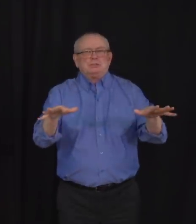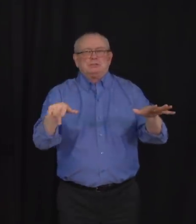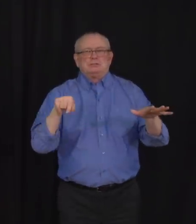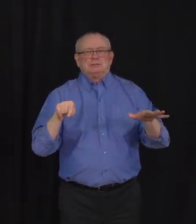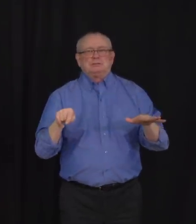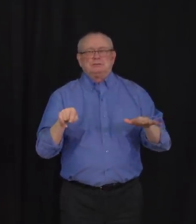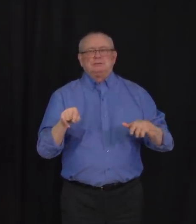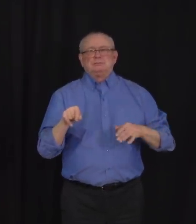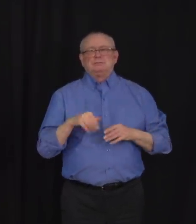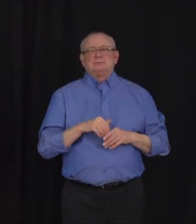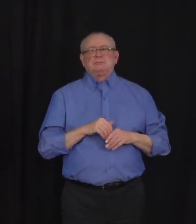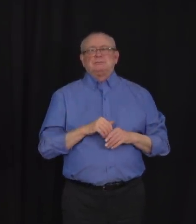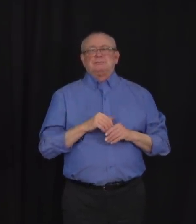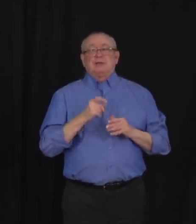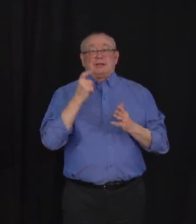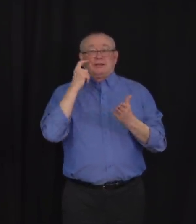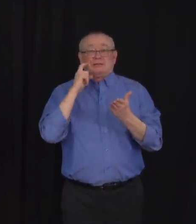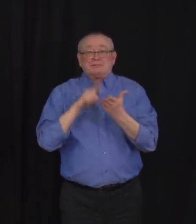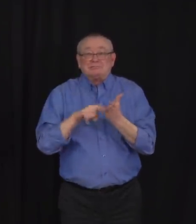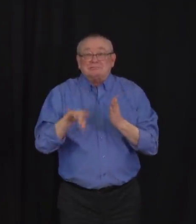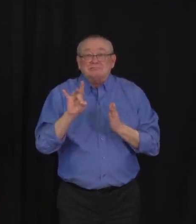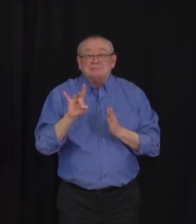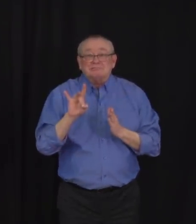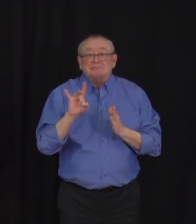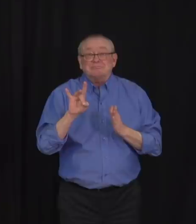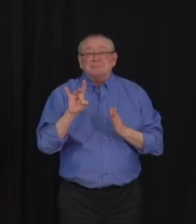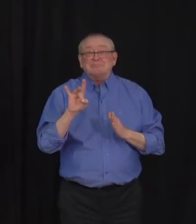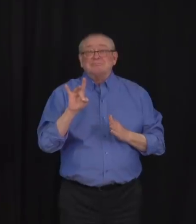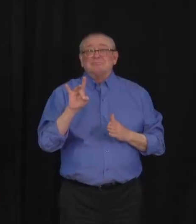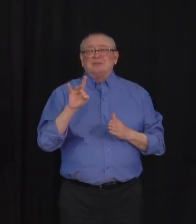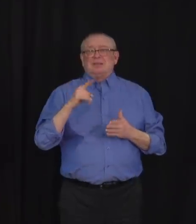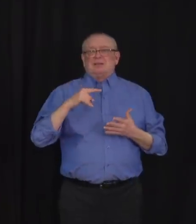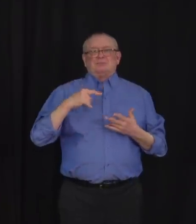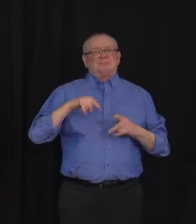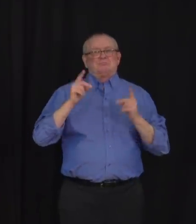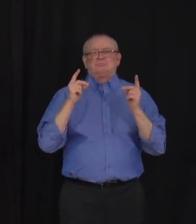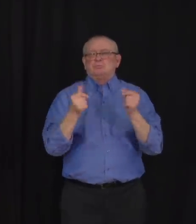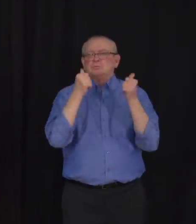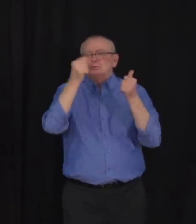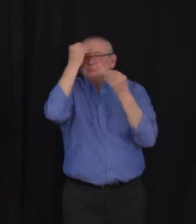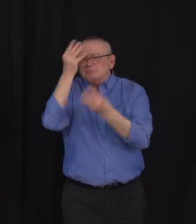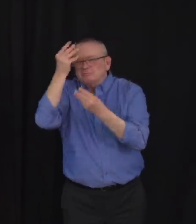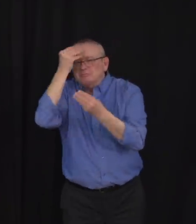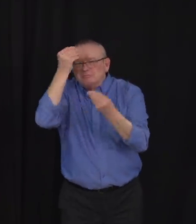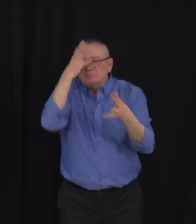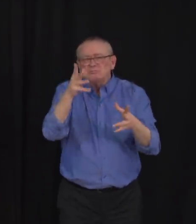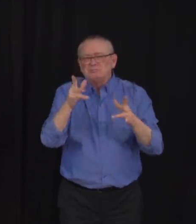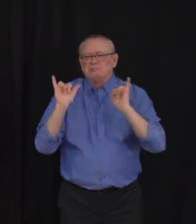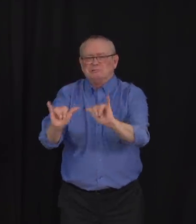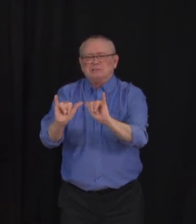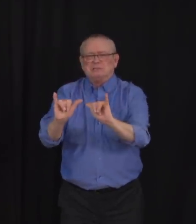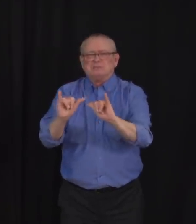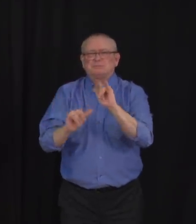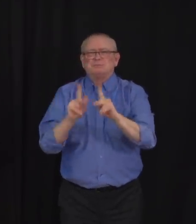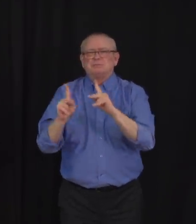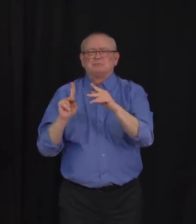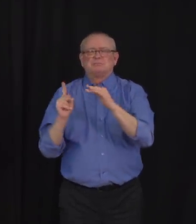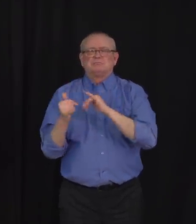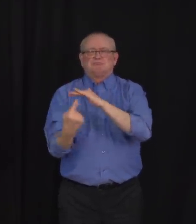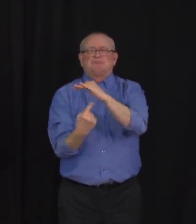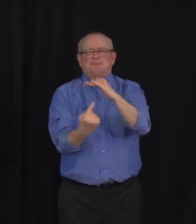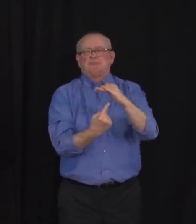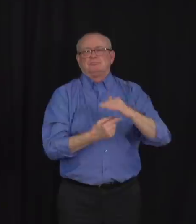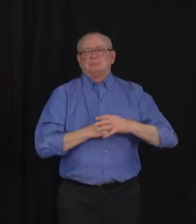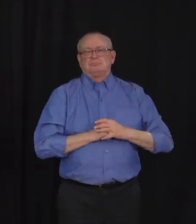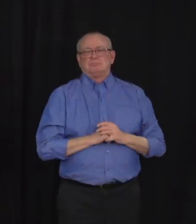put interventions in place to prevent that from happening. And again, we have seen in several places that while we've identified the variant,